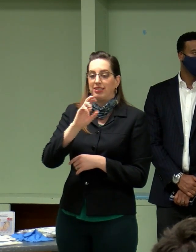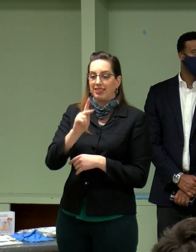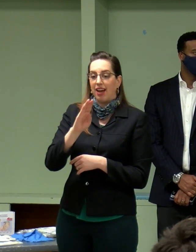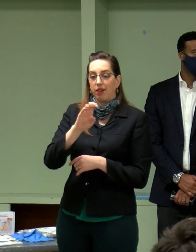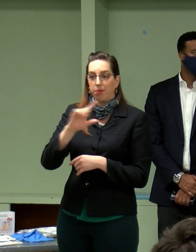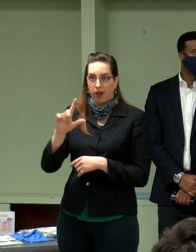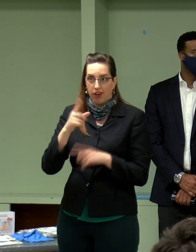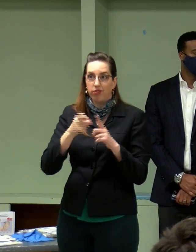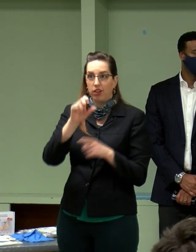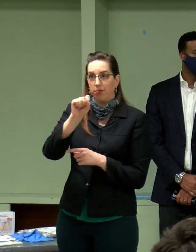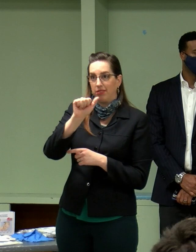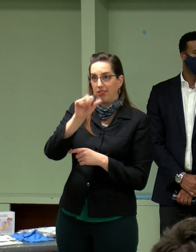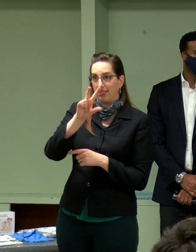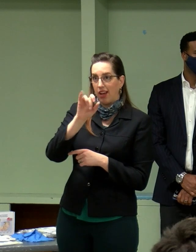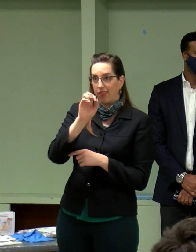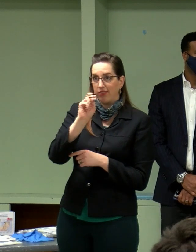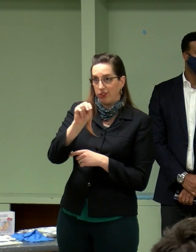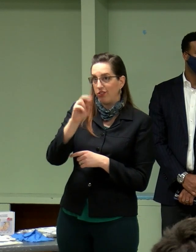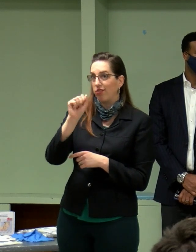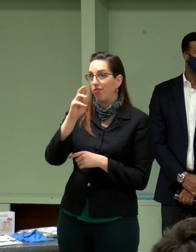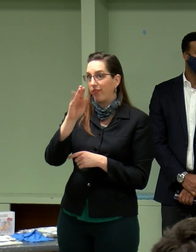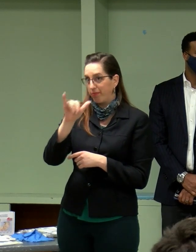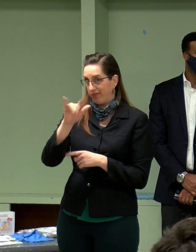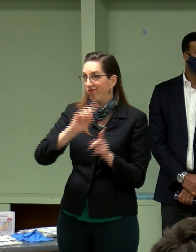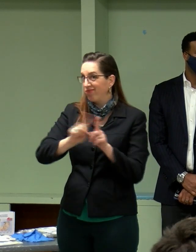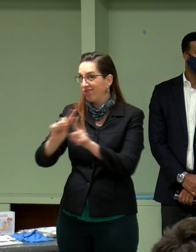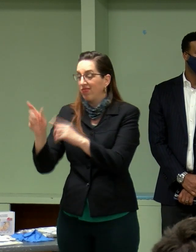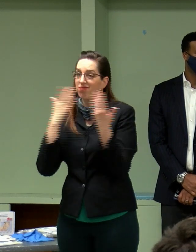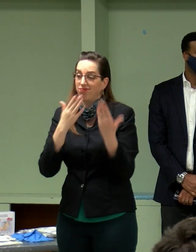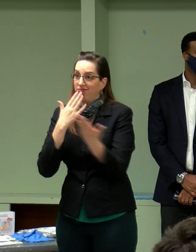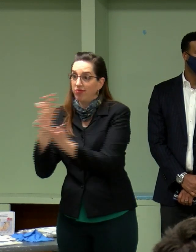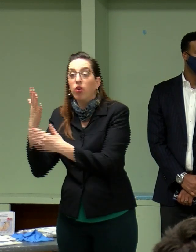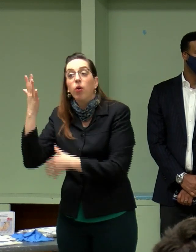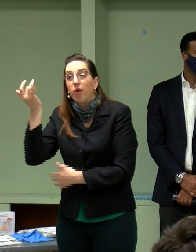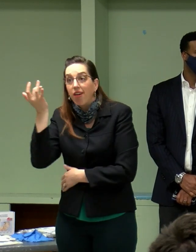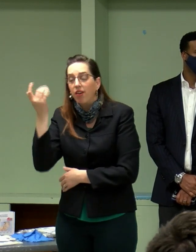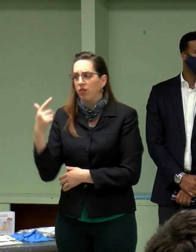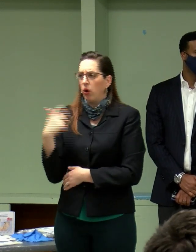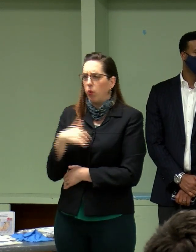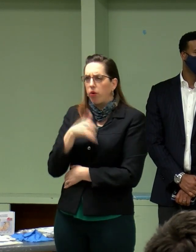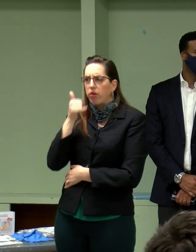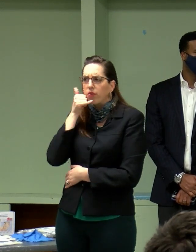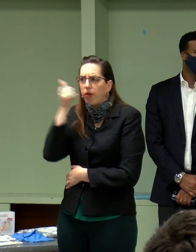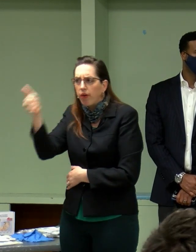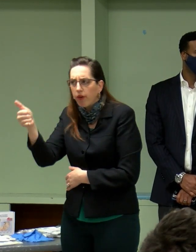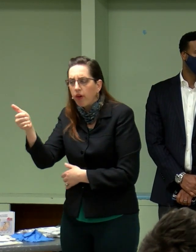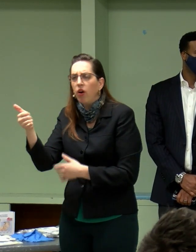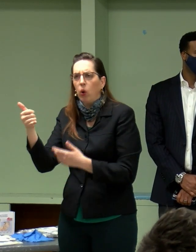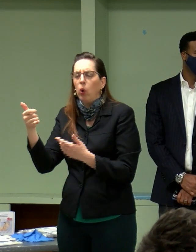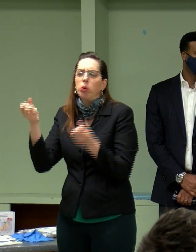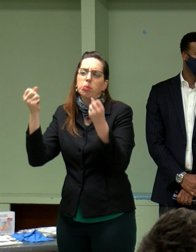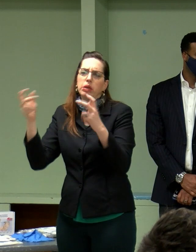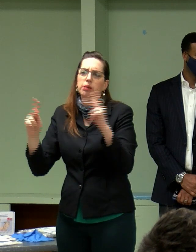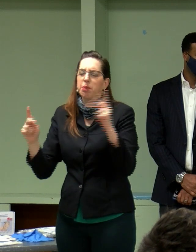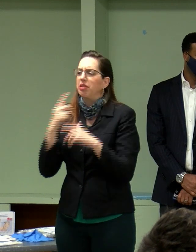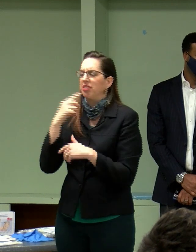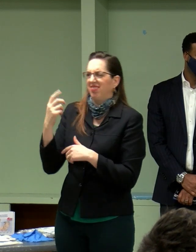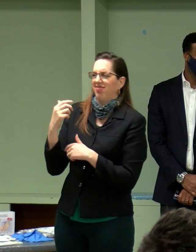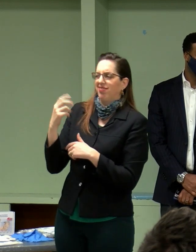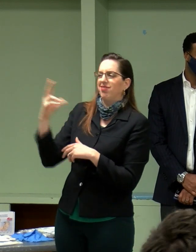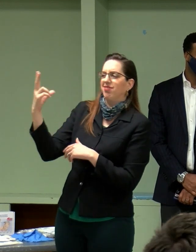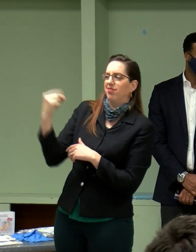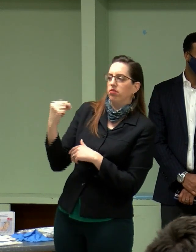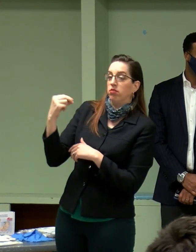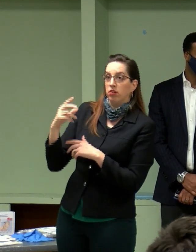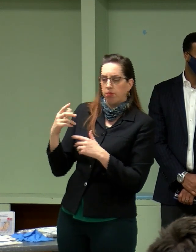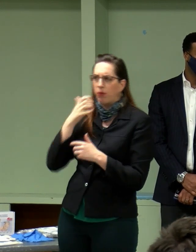Army, Frances Isbell. And the reason is because when we called them, there were lots of folks who could say no.